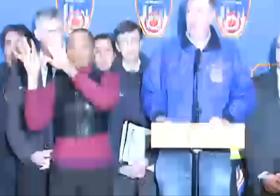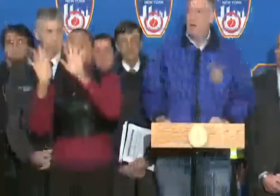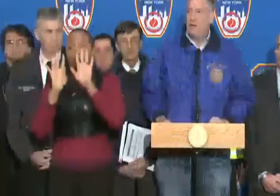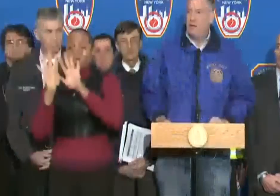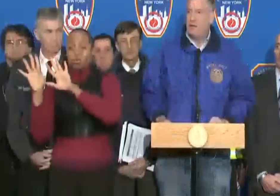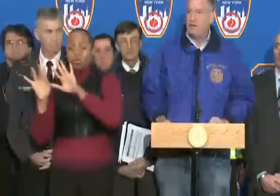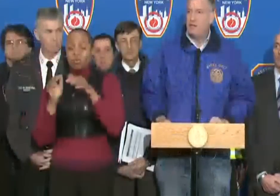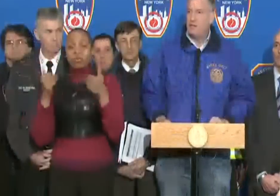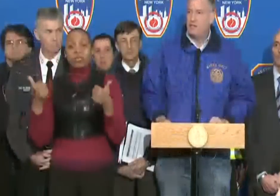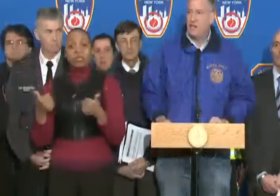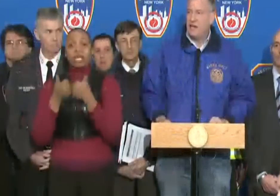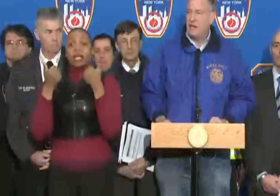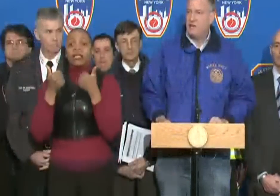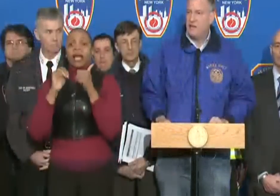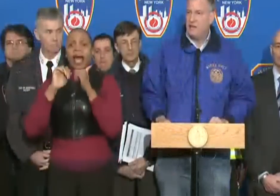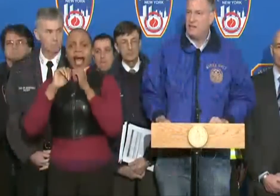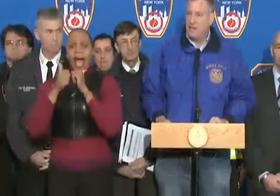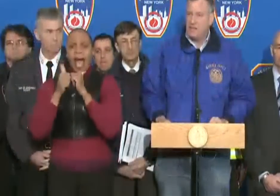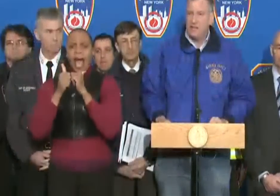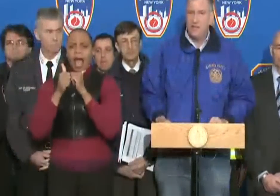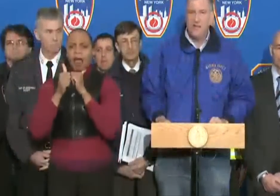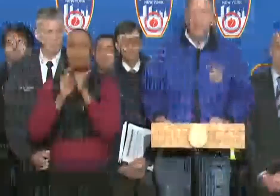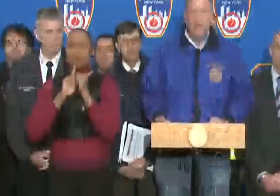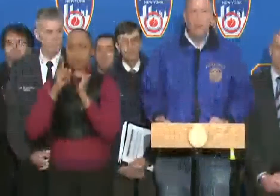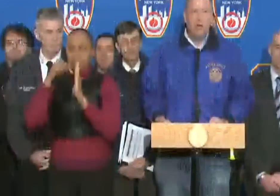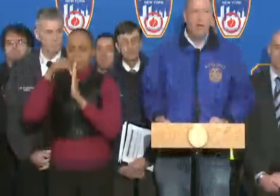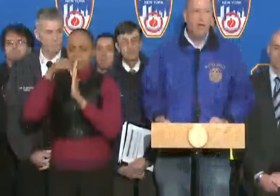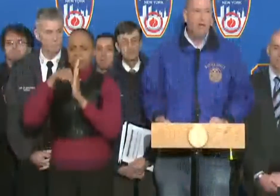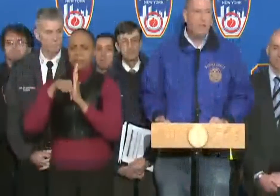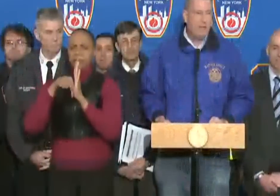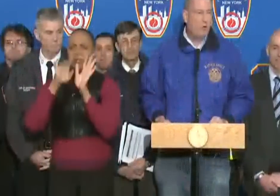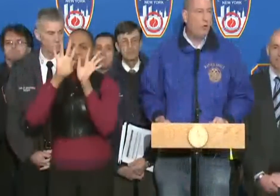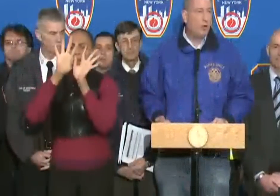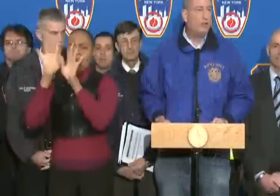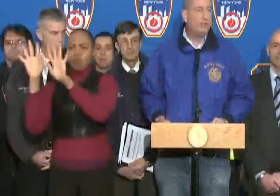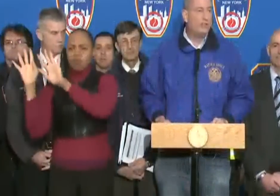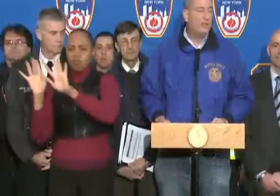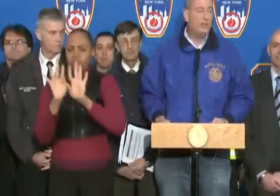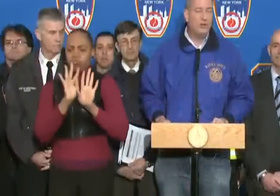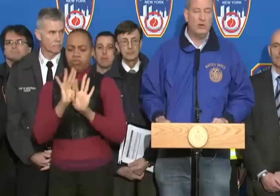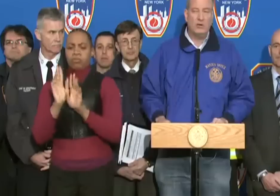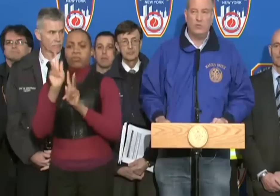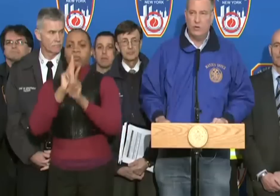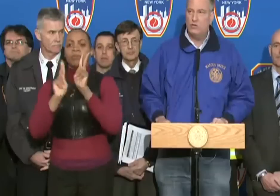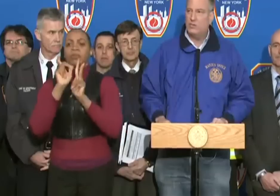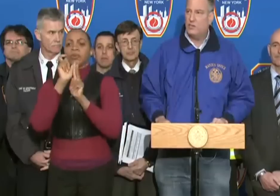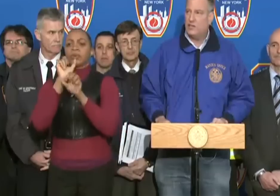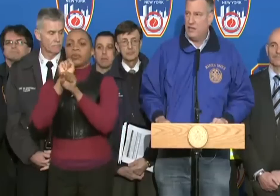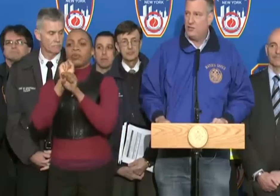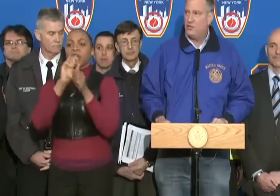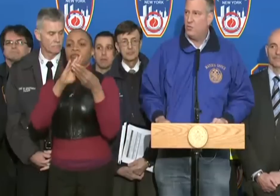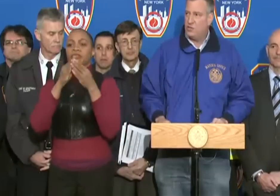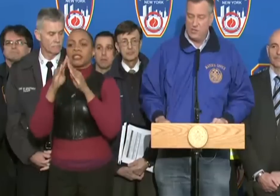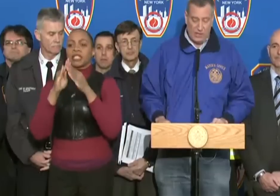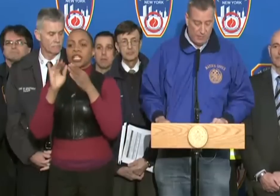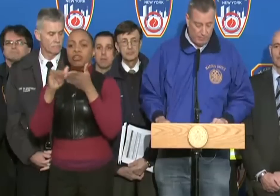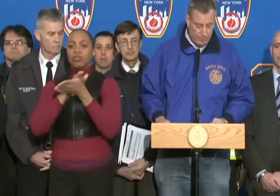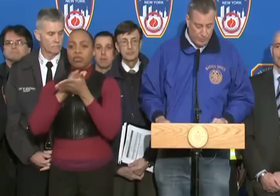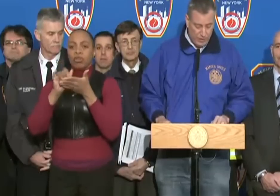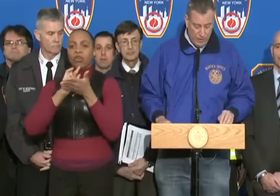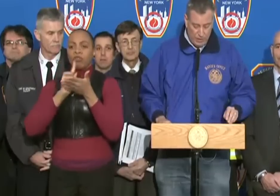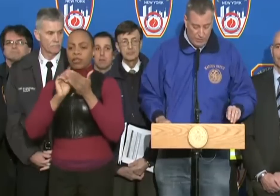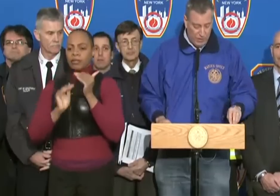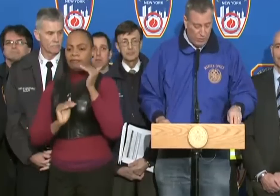challenging in its size and intensity, but the people who work for the City of New York rose to the occasion once